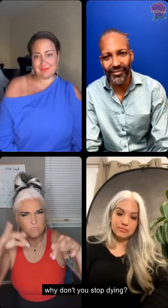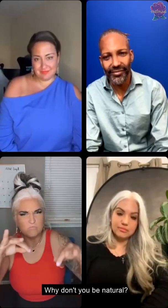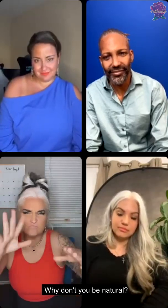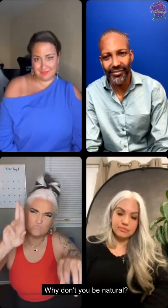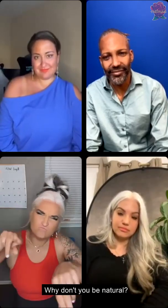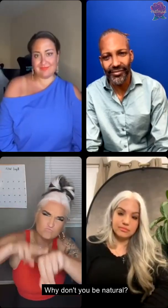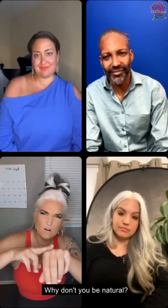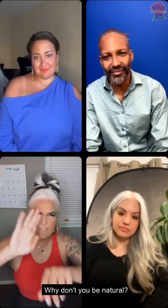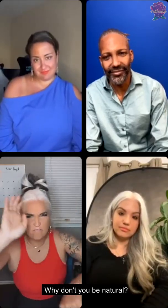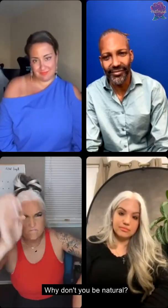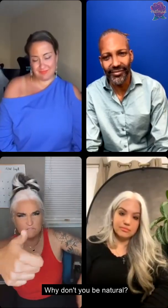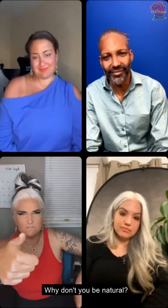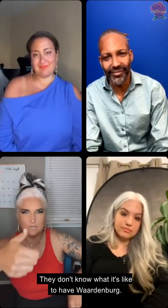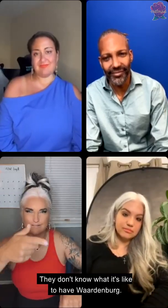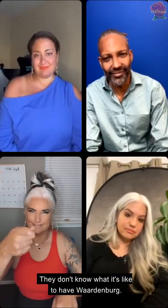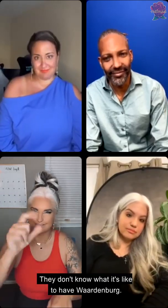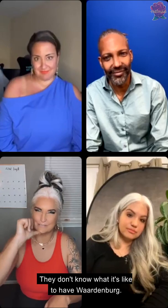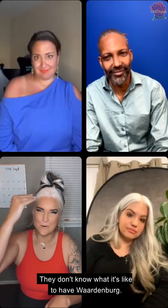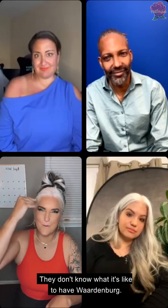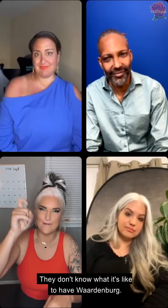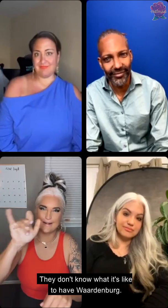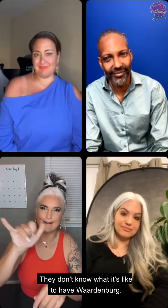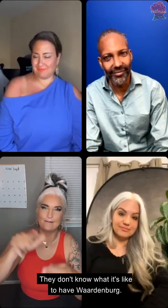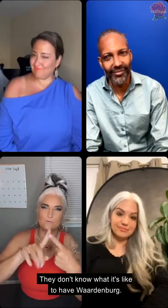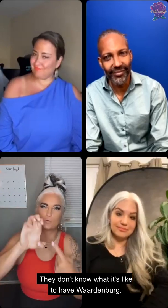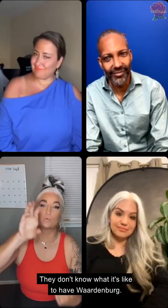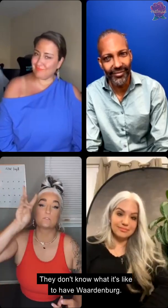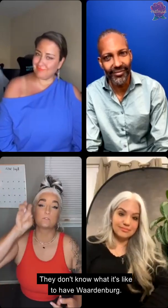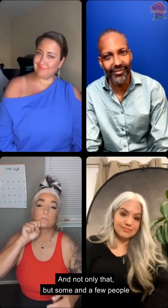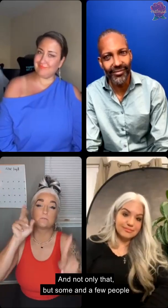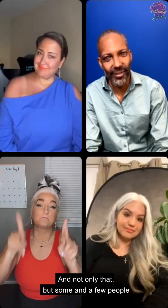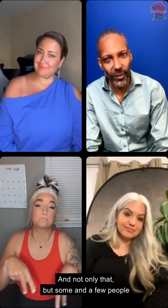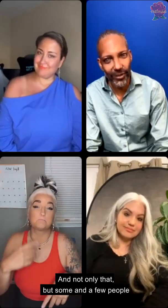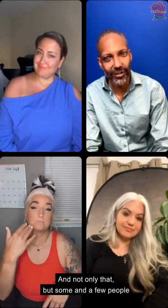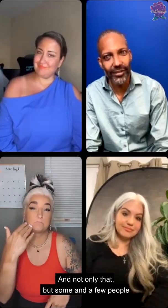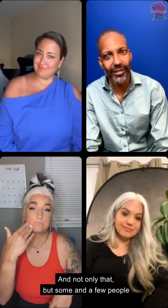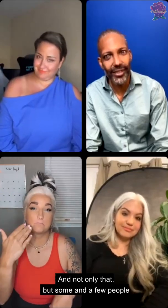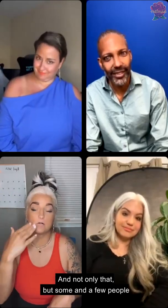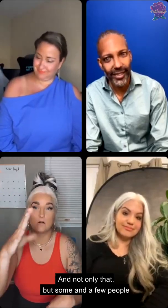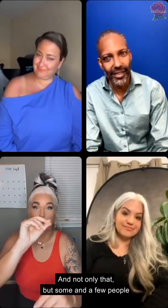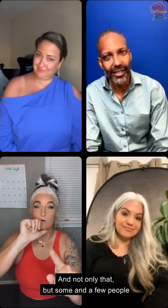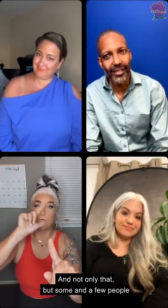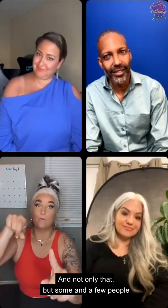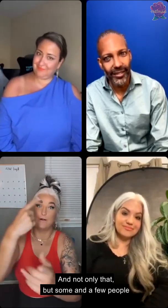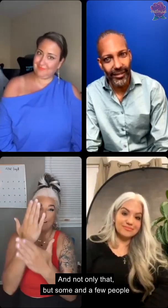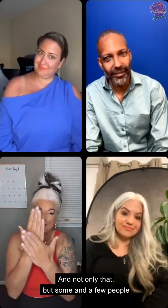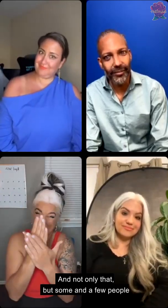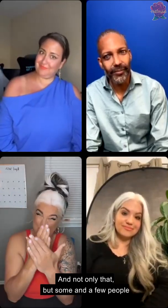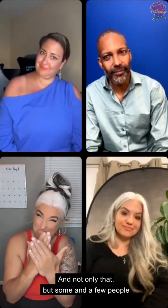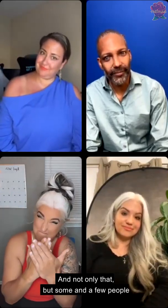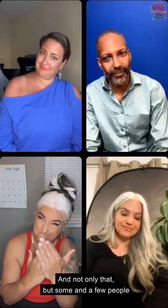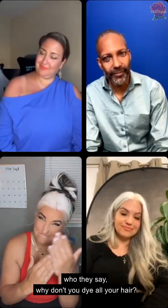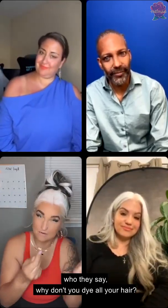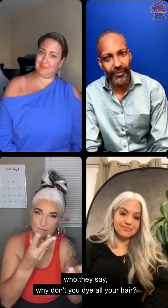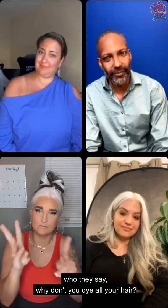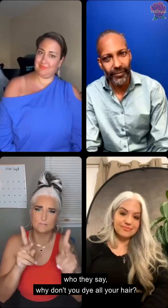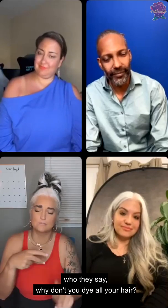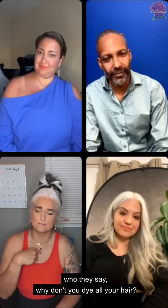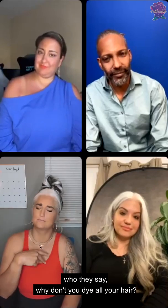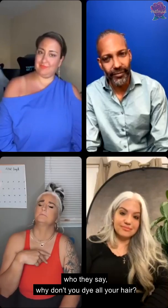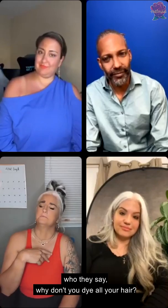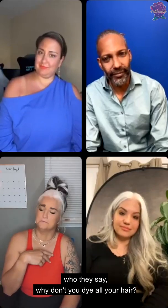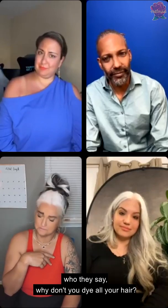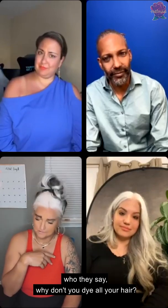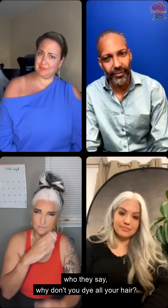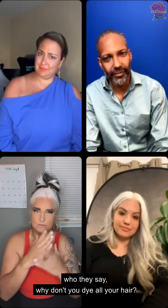you stop dying? Why don't you be natural? They don't know what it's like to have Wardenbergs. And not only that, but some and a few